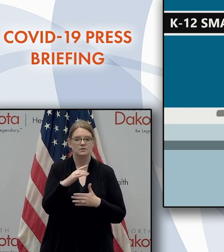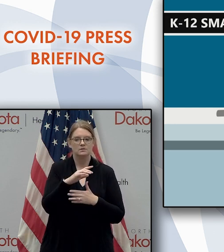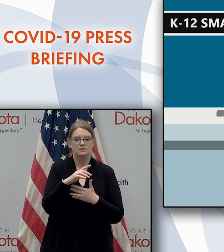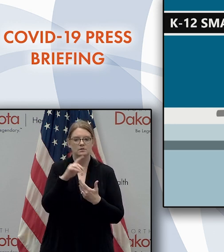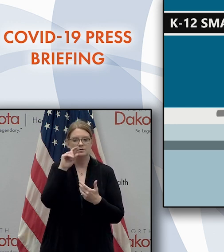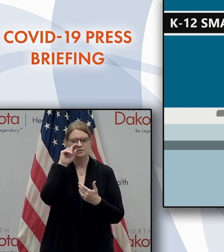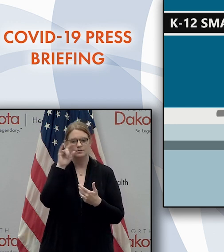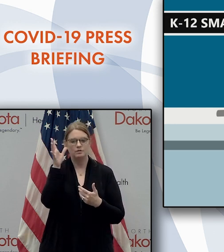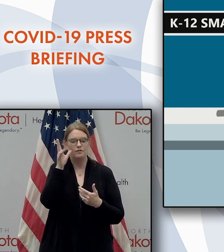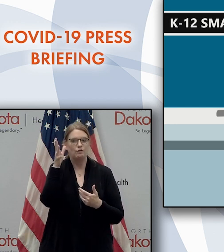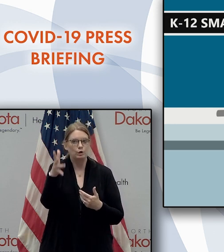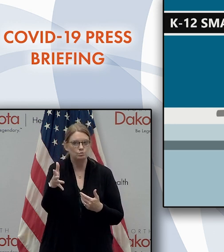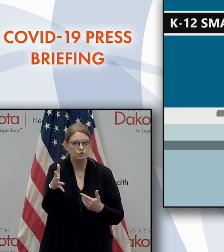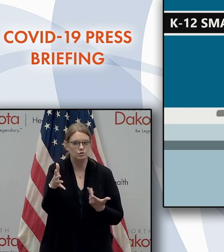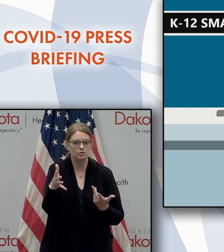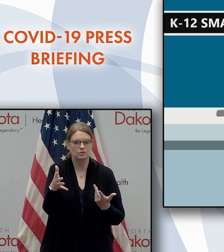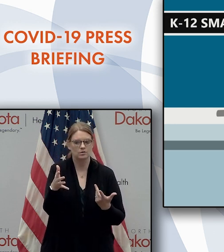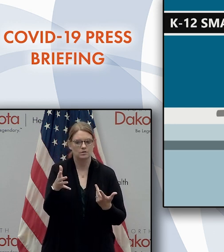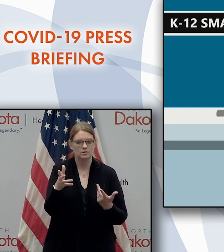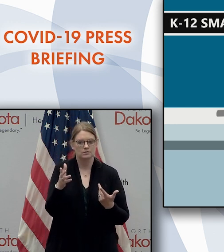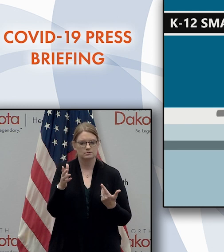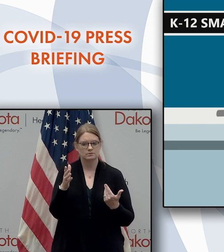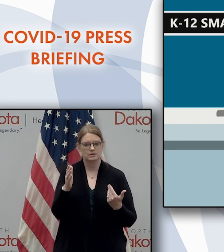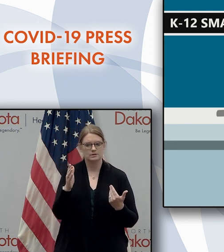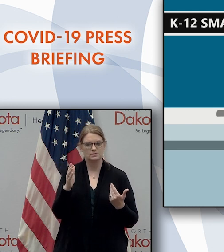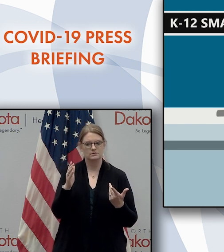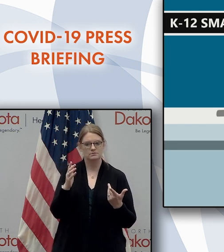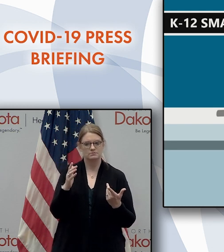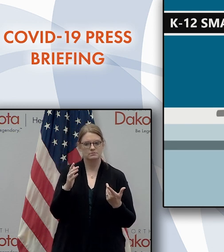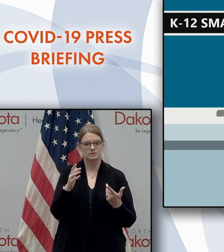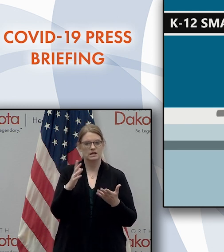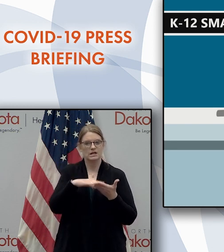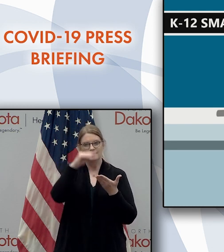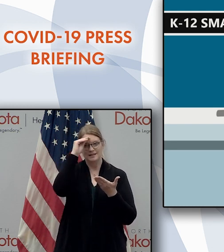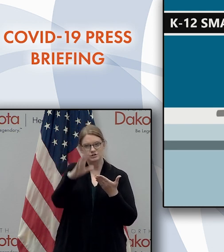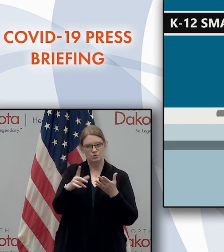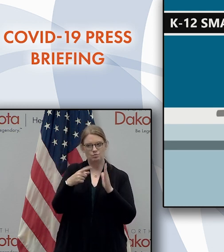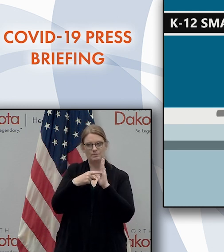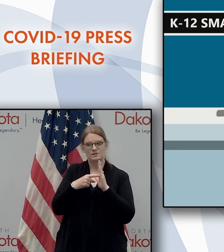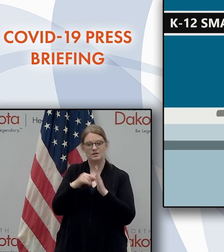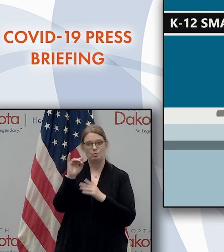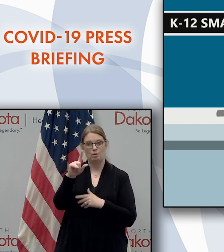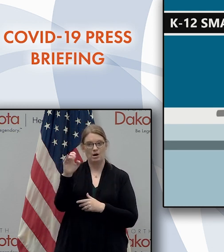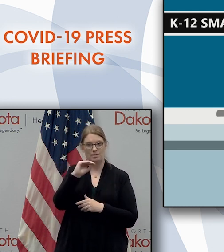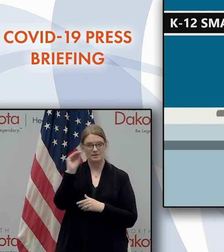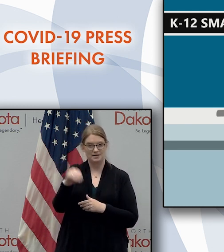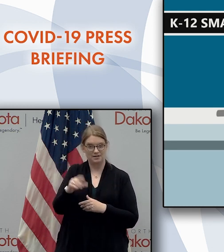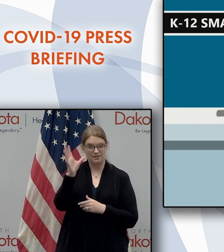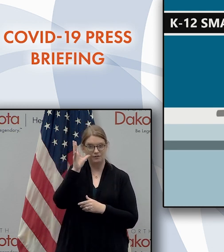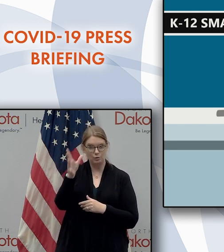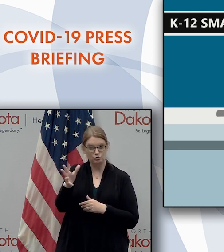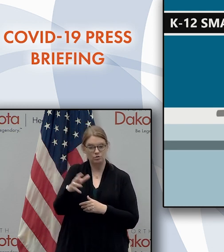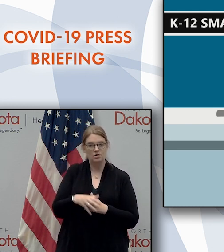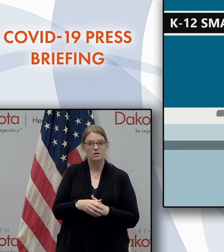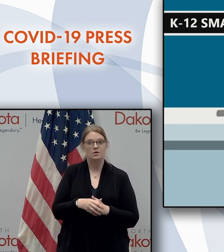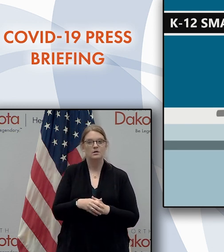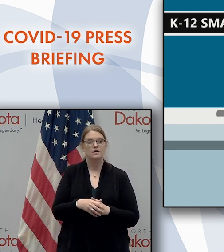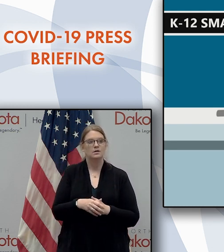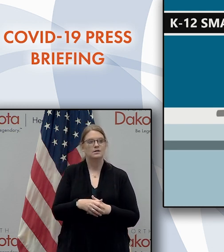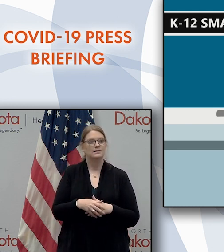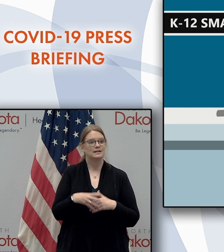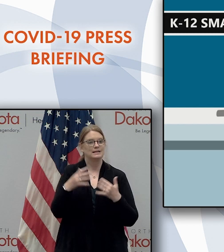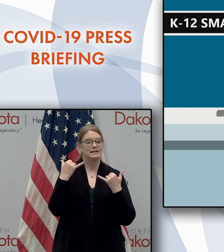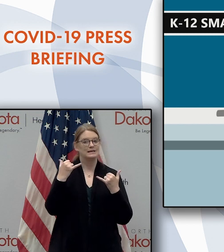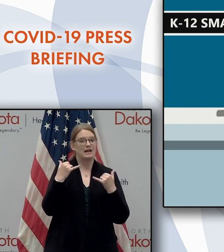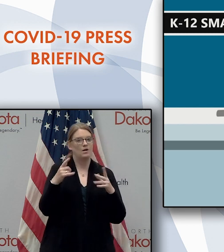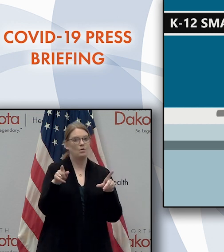the future, which is as we say, the students represent 100% of our future. But we have to do it